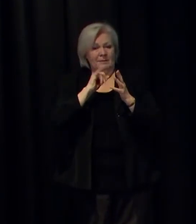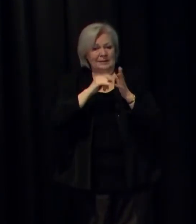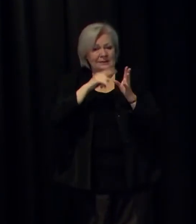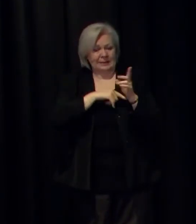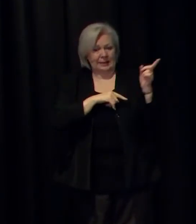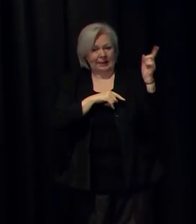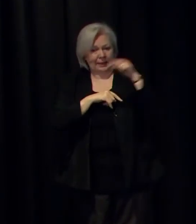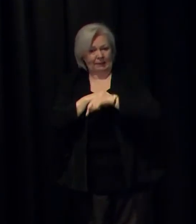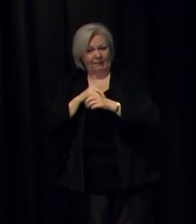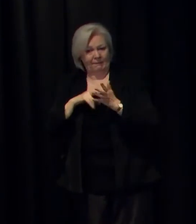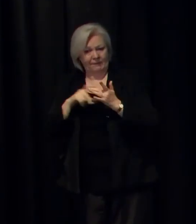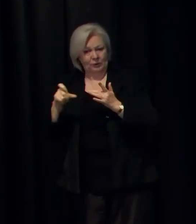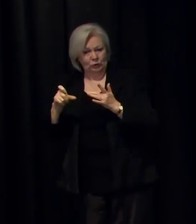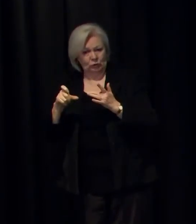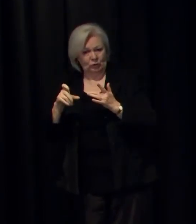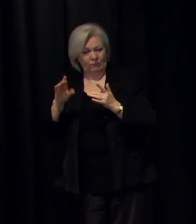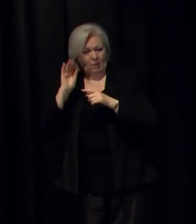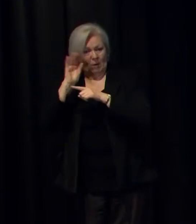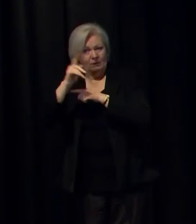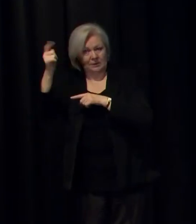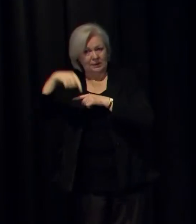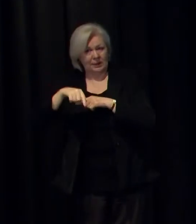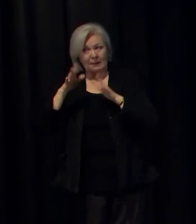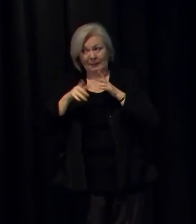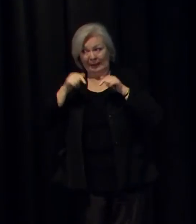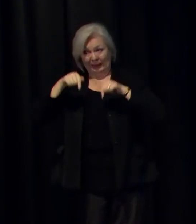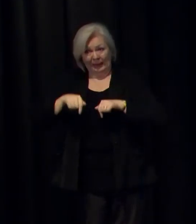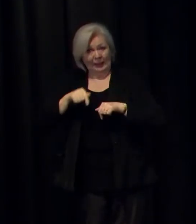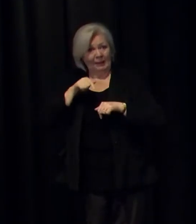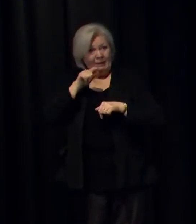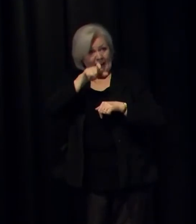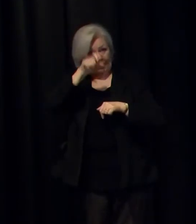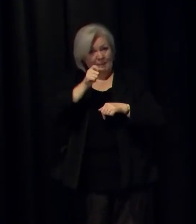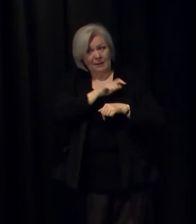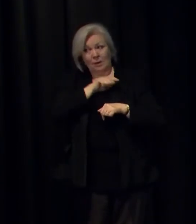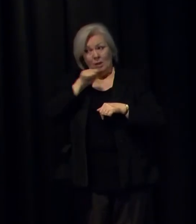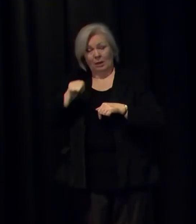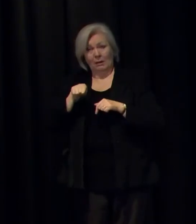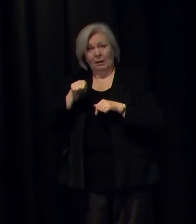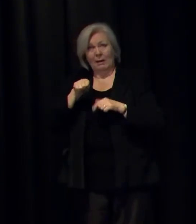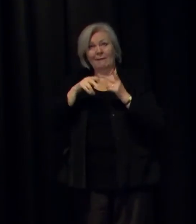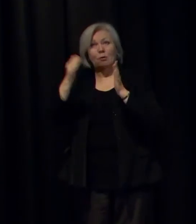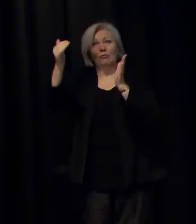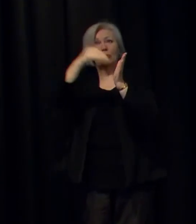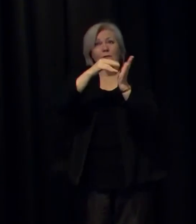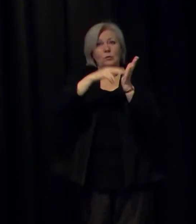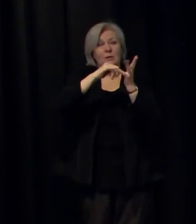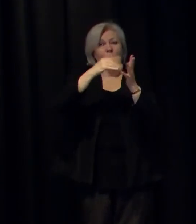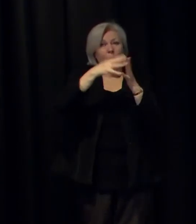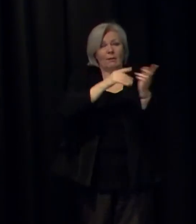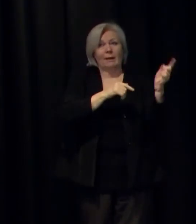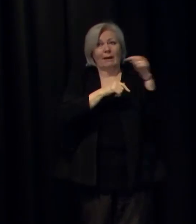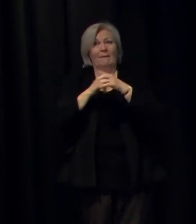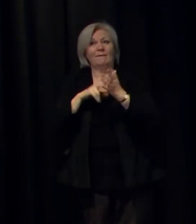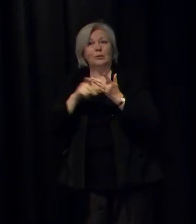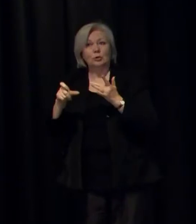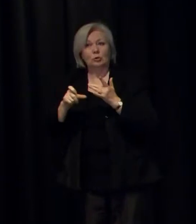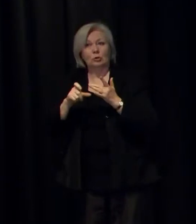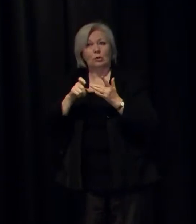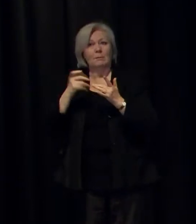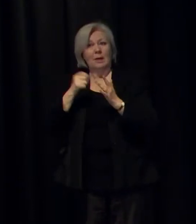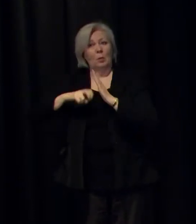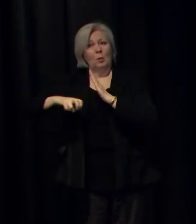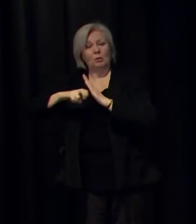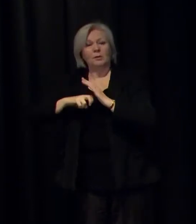will Victoria be requiring them to do any kind of quarantine to then travel to Victoria? Well, I think it'll depend on whether they are vaccinated